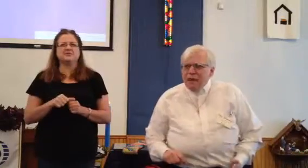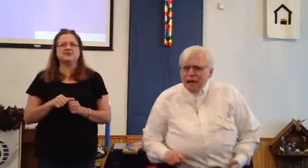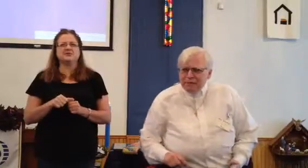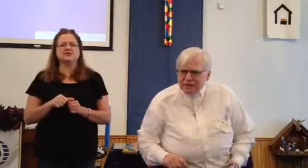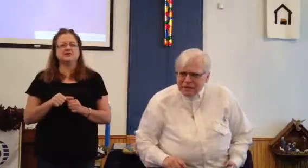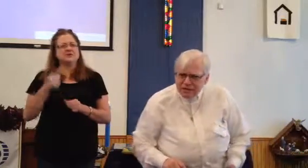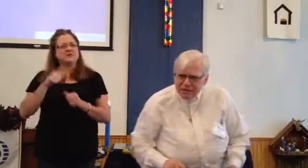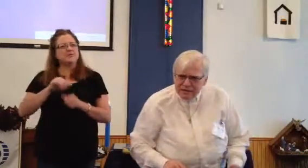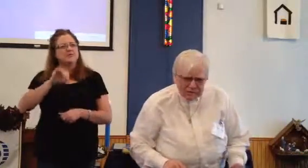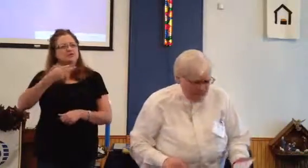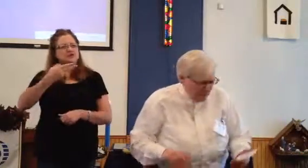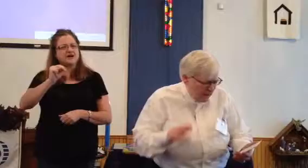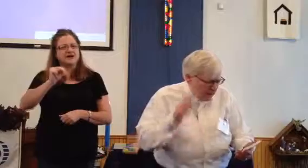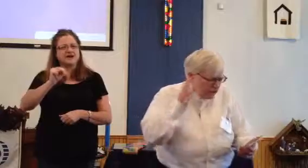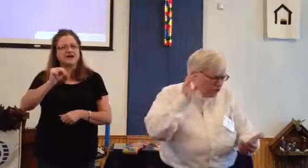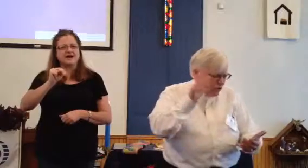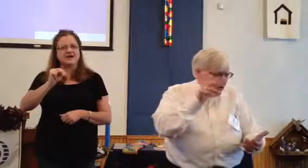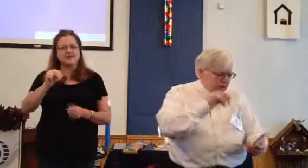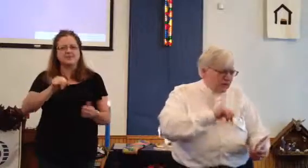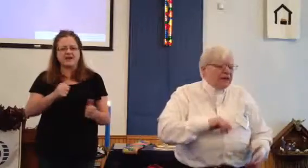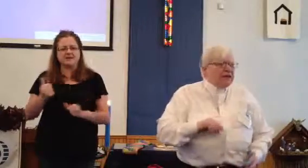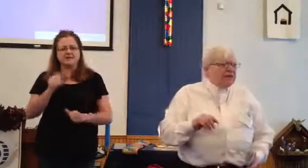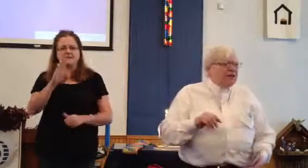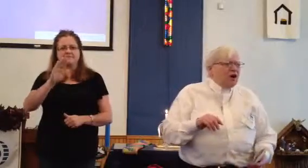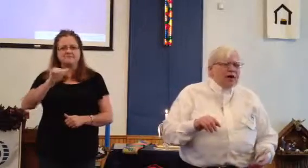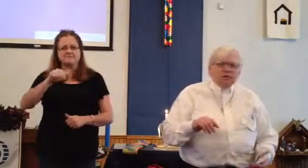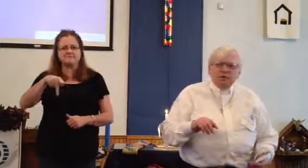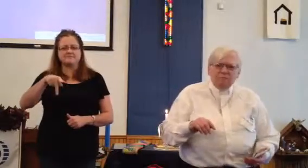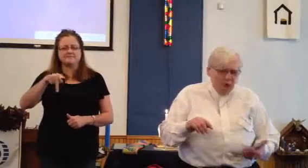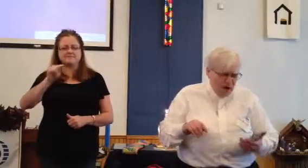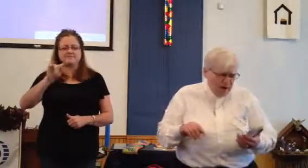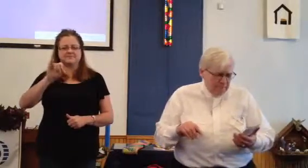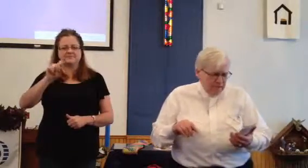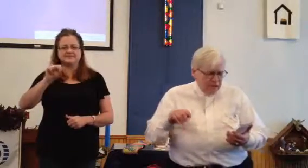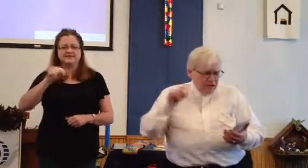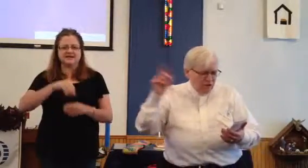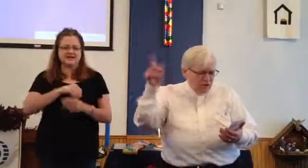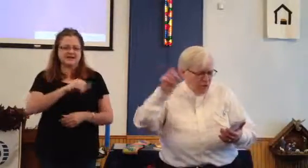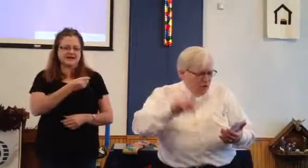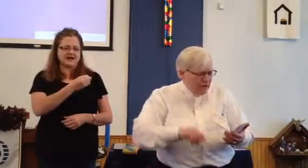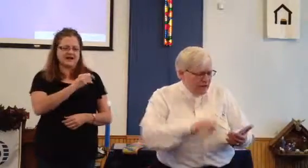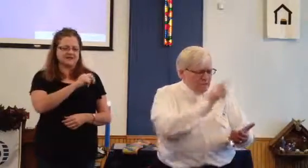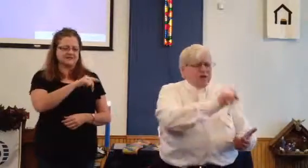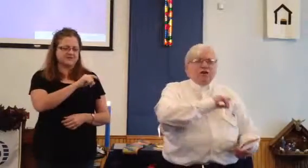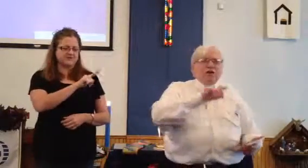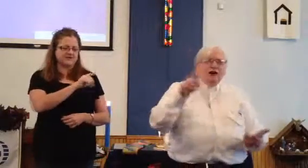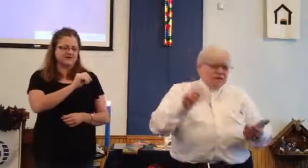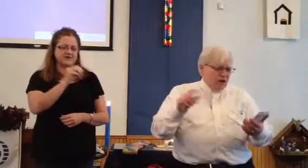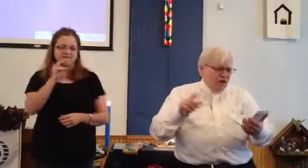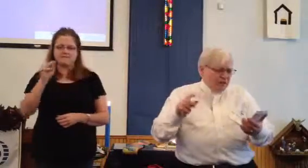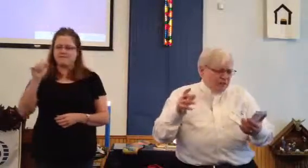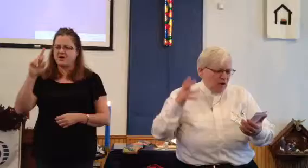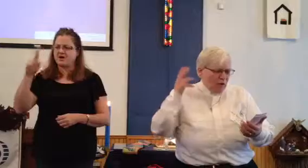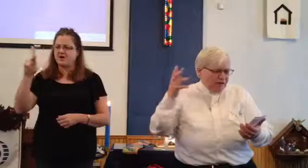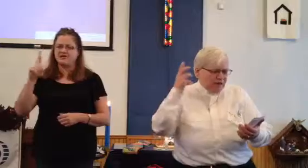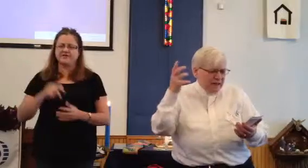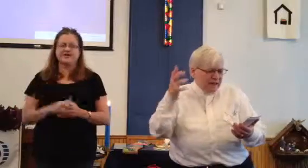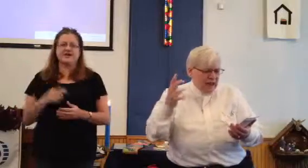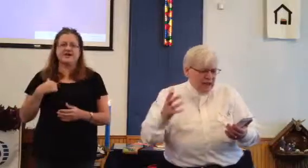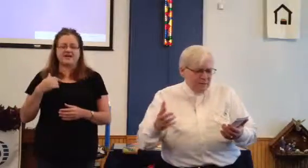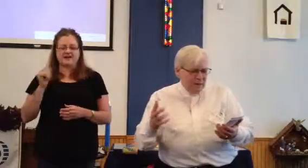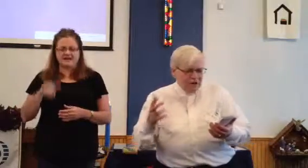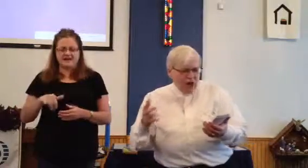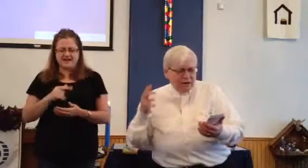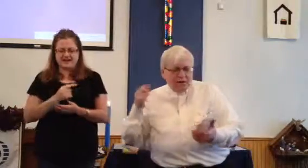John the Baptist as described in the Gospel of Mark. So this morning when we heard the Gospel once